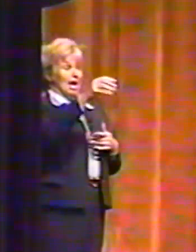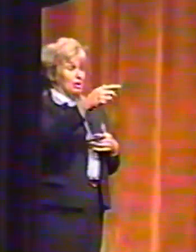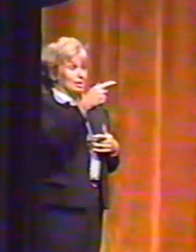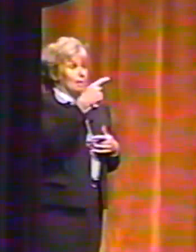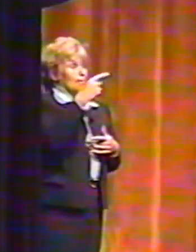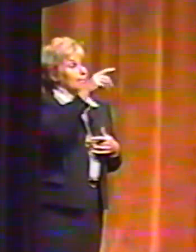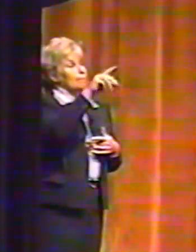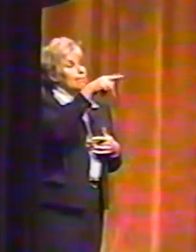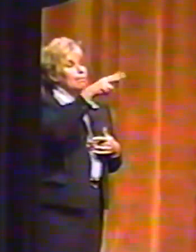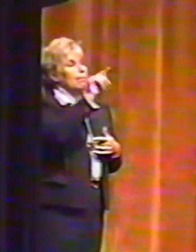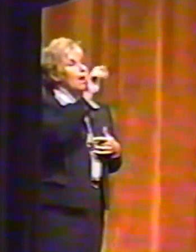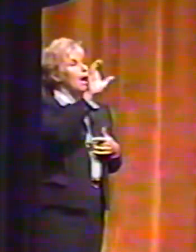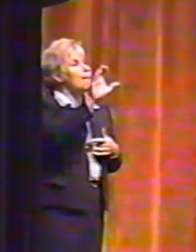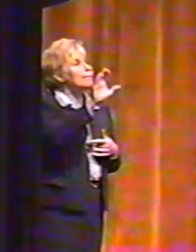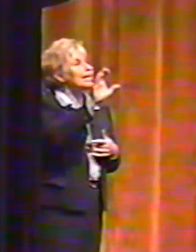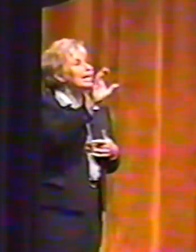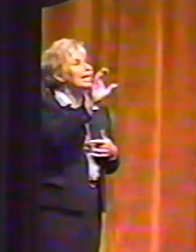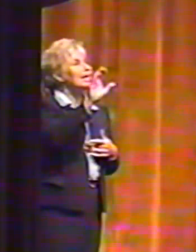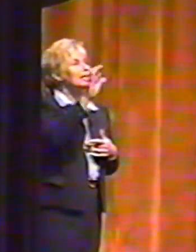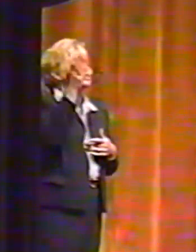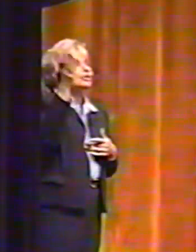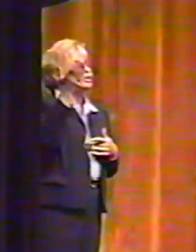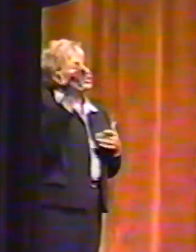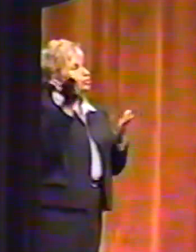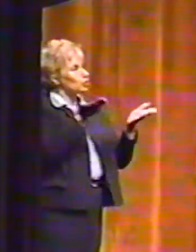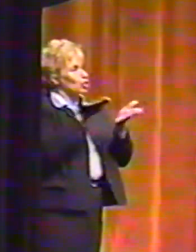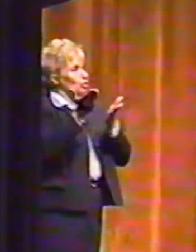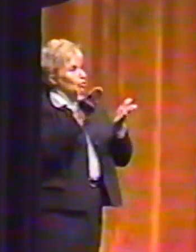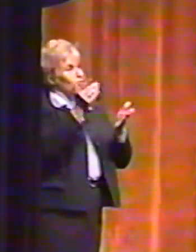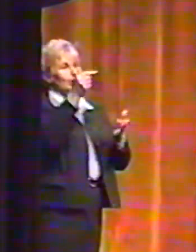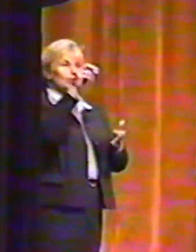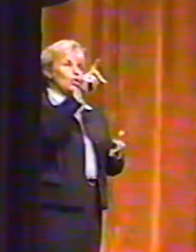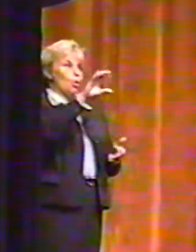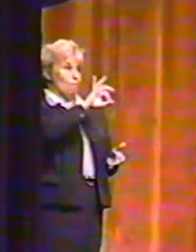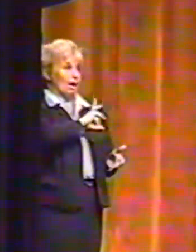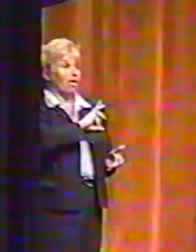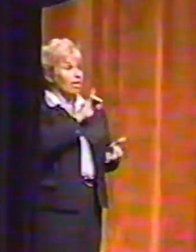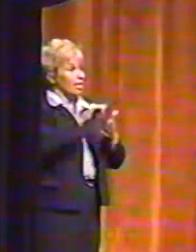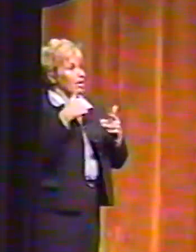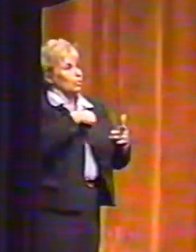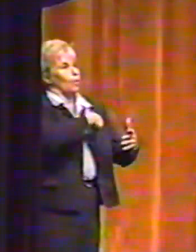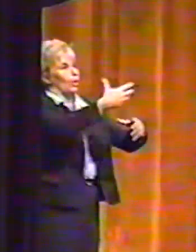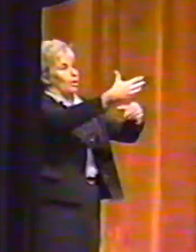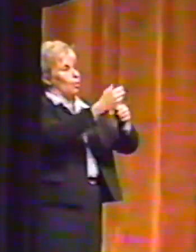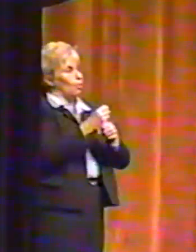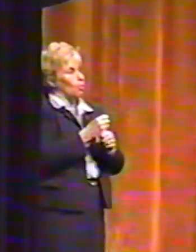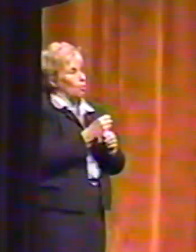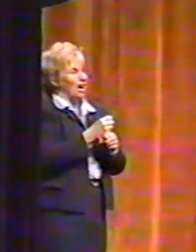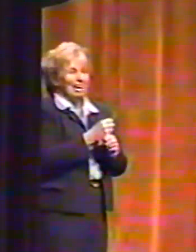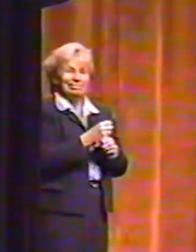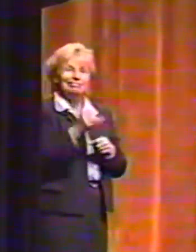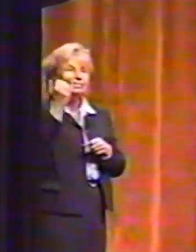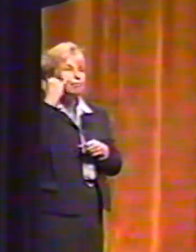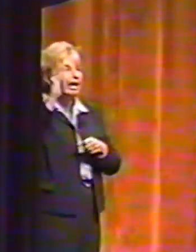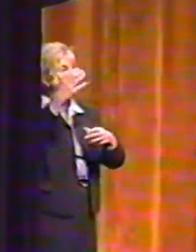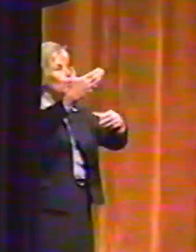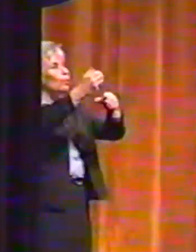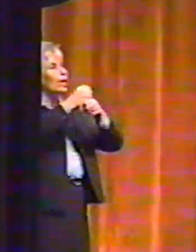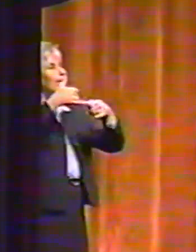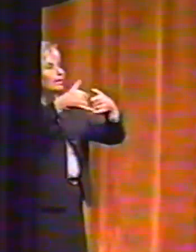got. It's sort of like winning the Oscar for best picture. And I confess, I had always wondered what this was